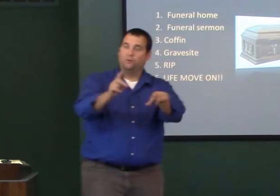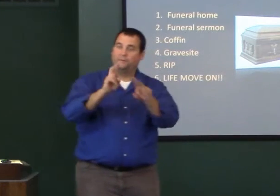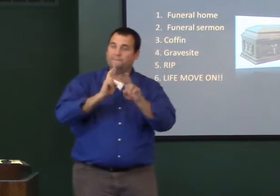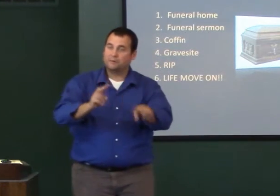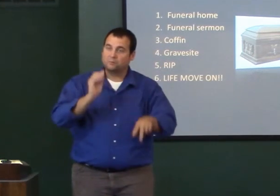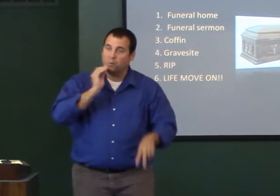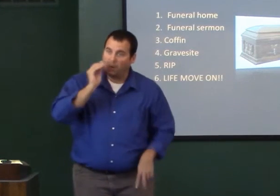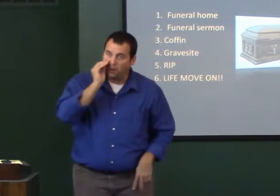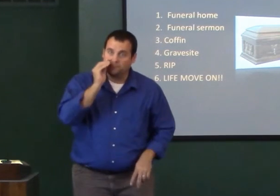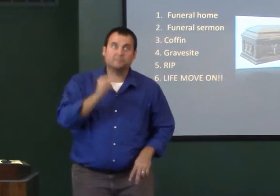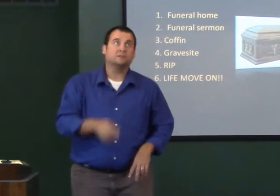died,